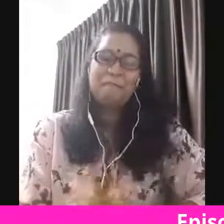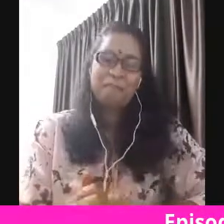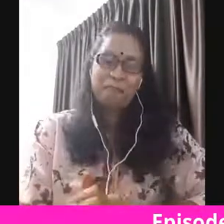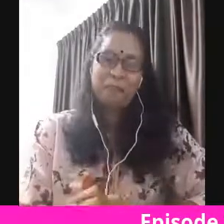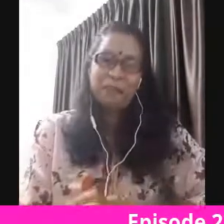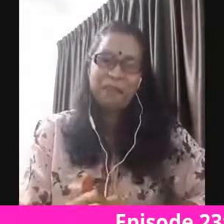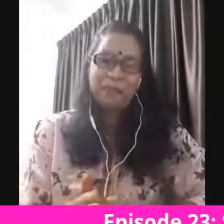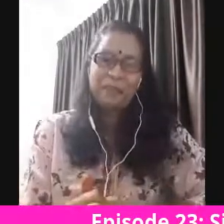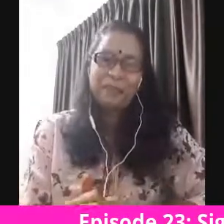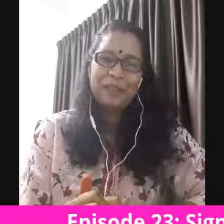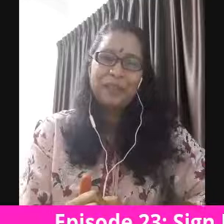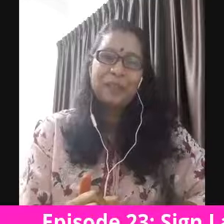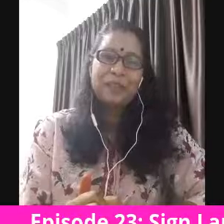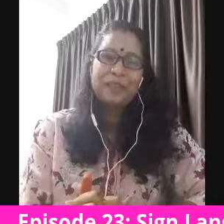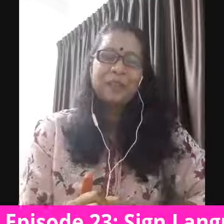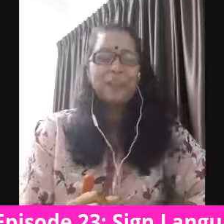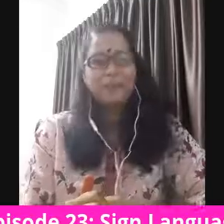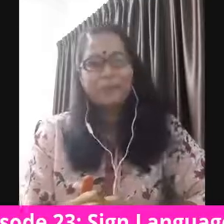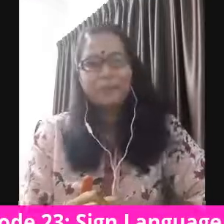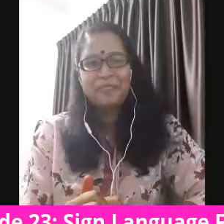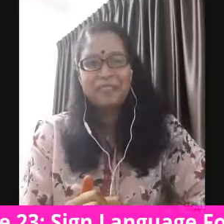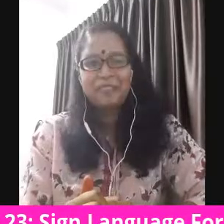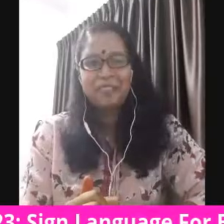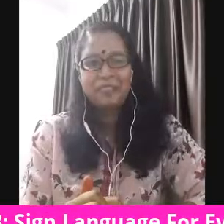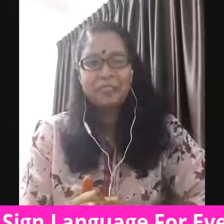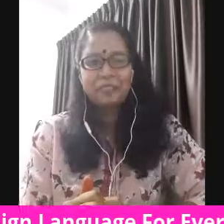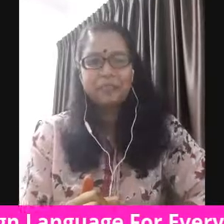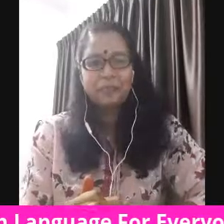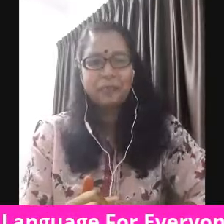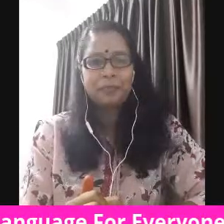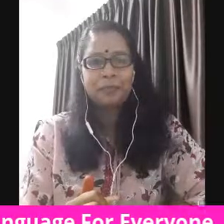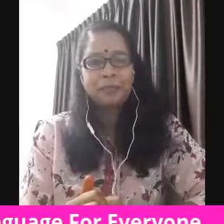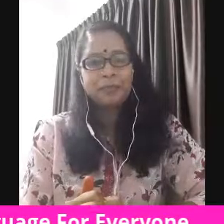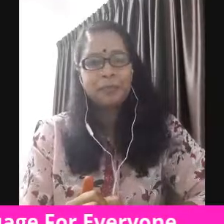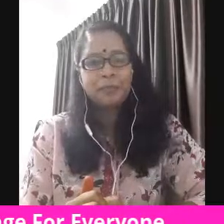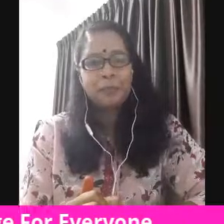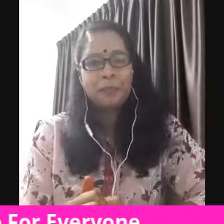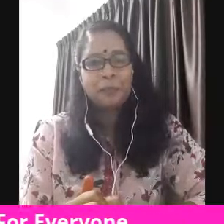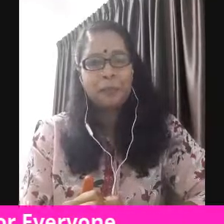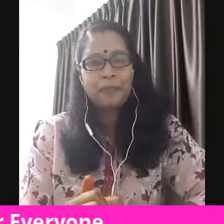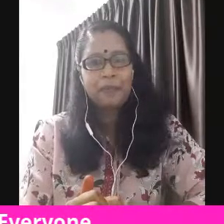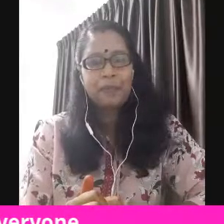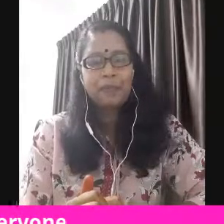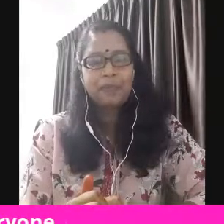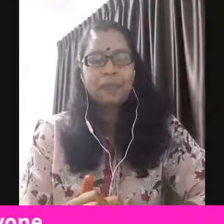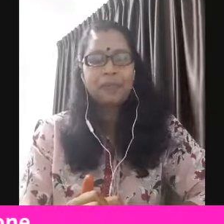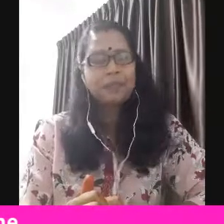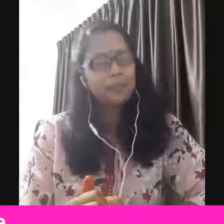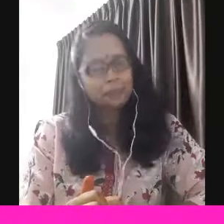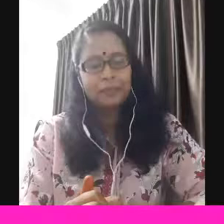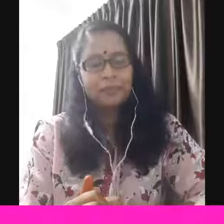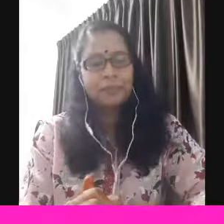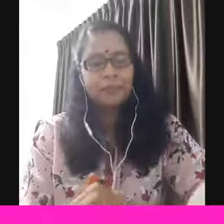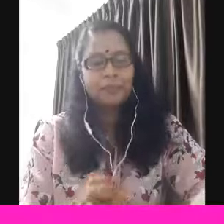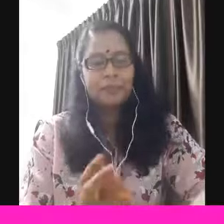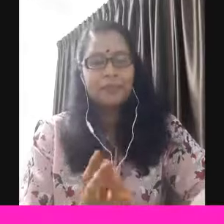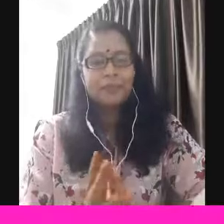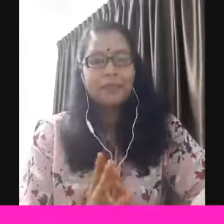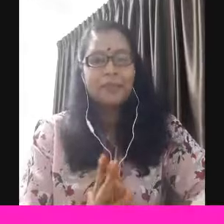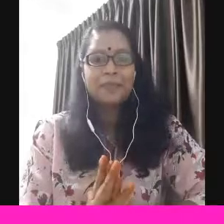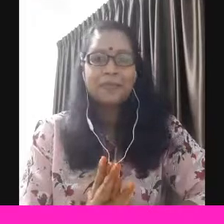right. All right. It's really I think, yeah, it also yes. reflects a passion also in teaching, I would say.